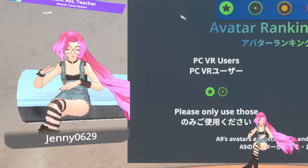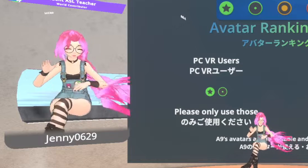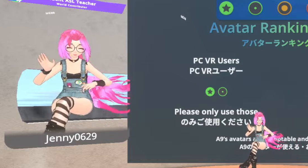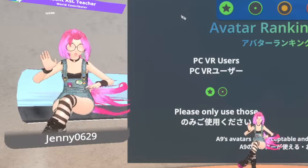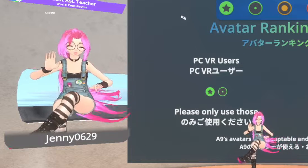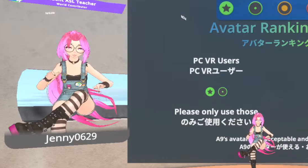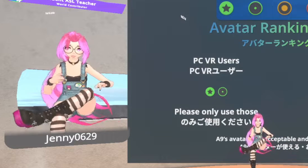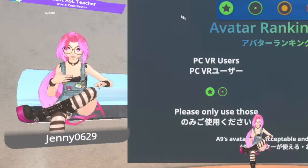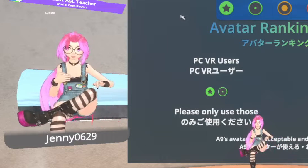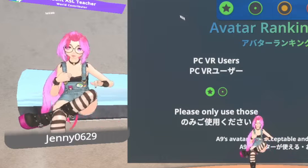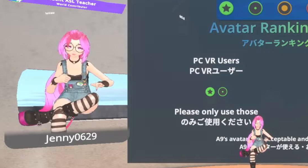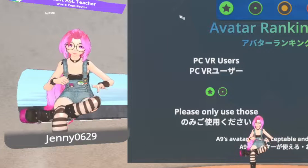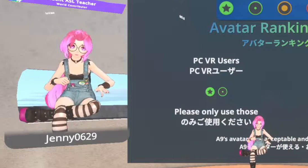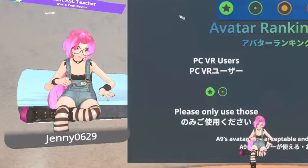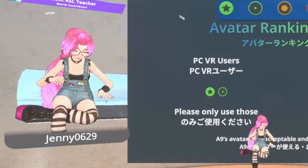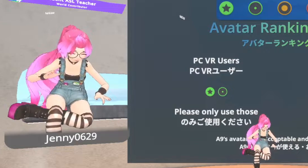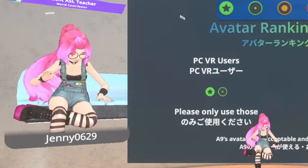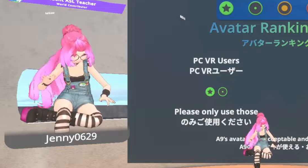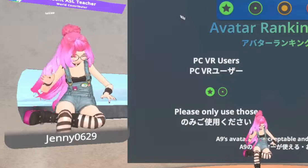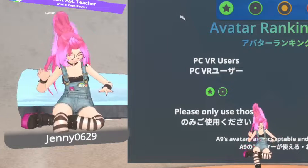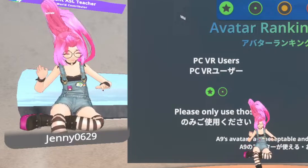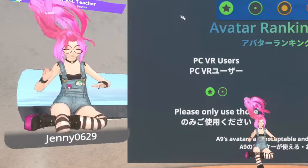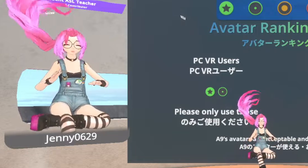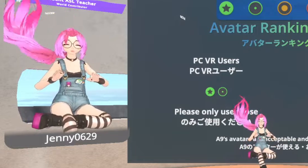Okay. Hello. Sorry about that.